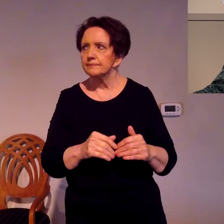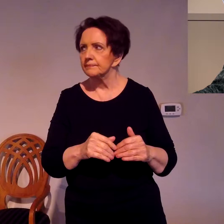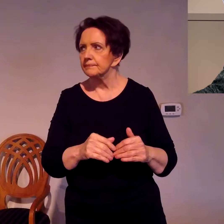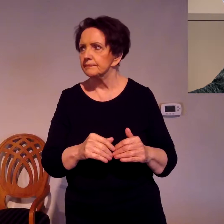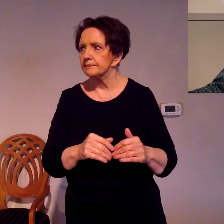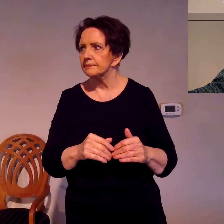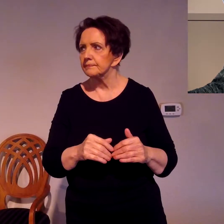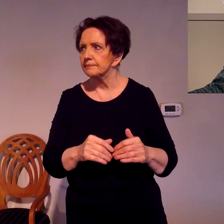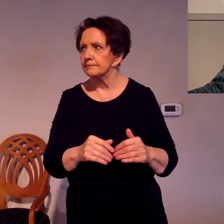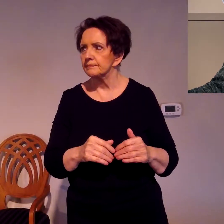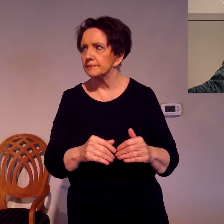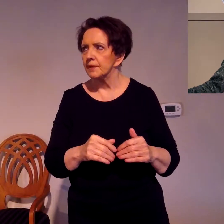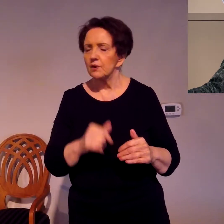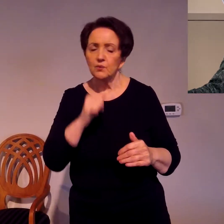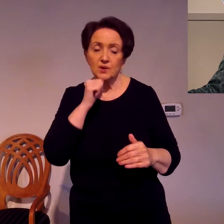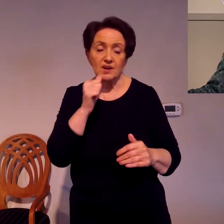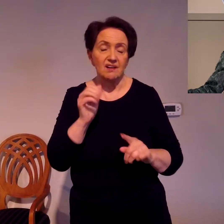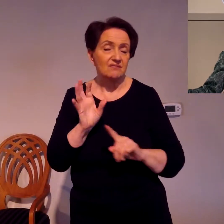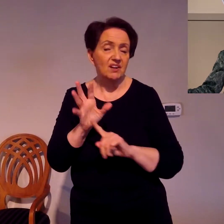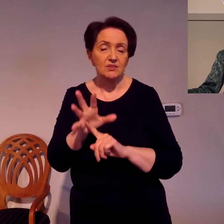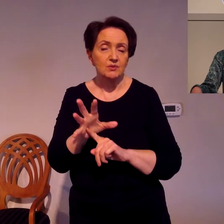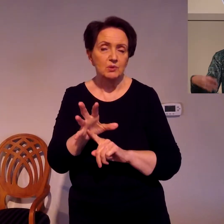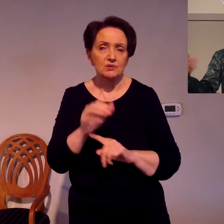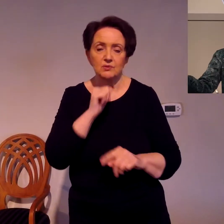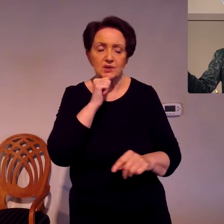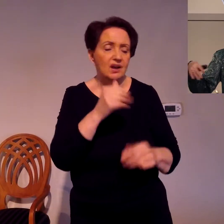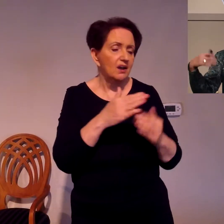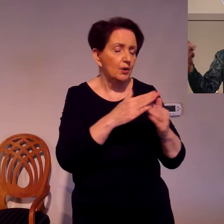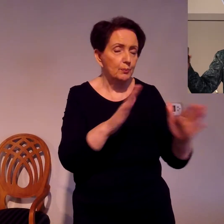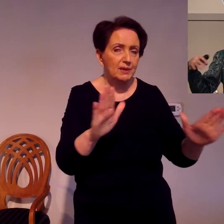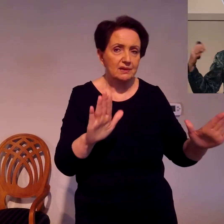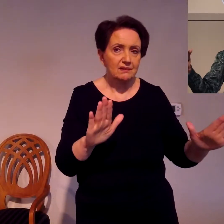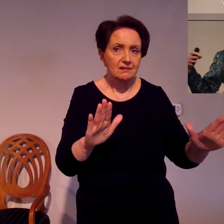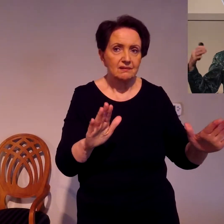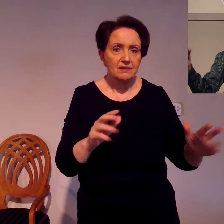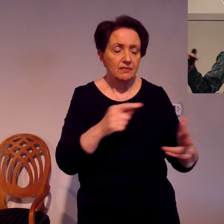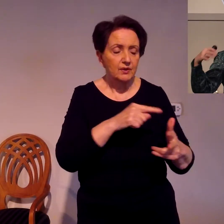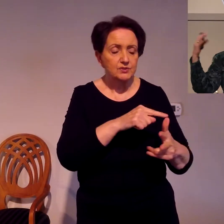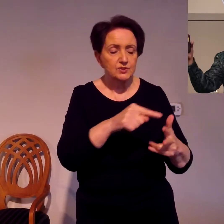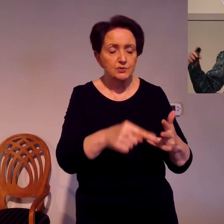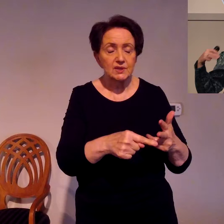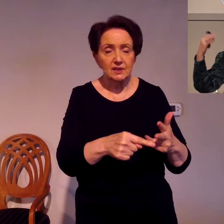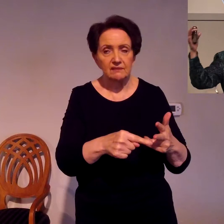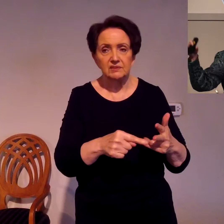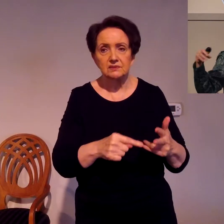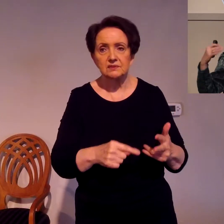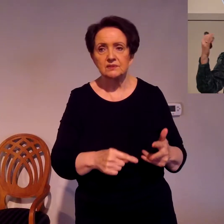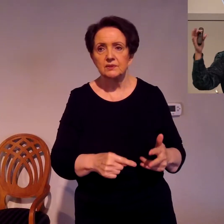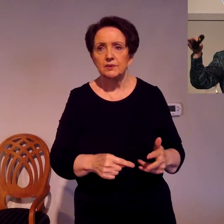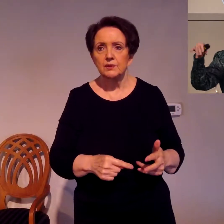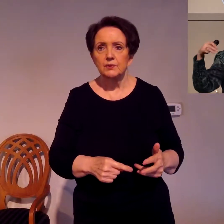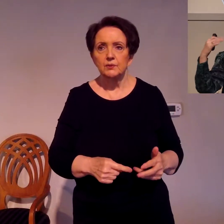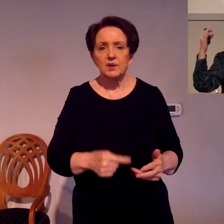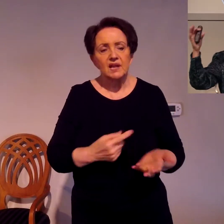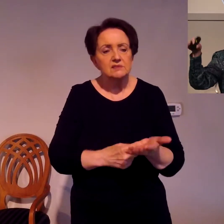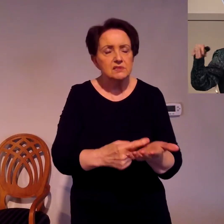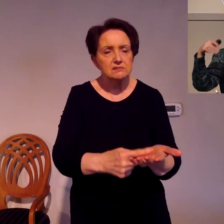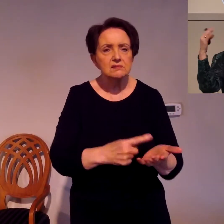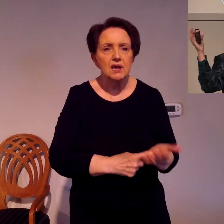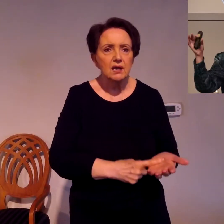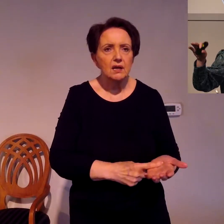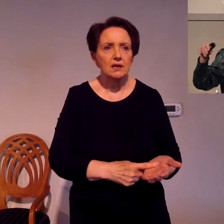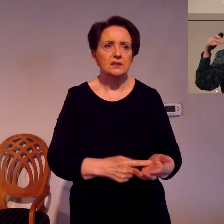as vulnerable and open. And we can be pretty sloppy and then we can, banter. That's where all the banter happens, and